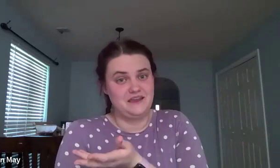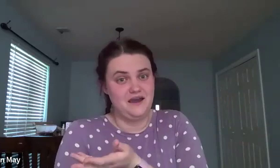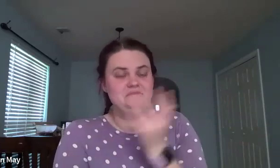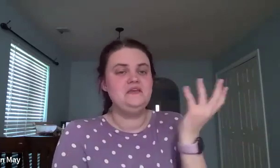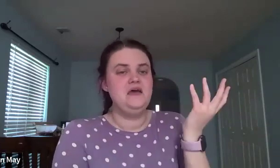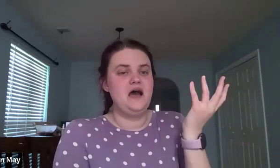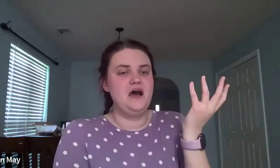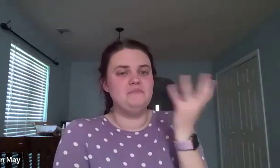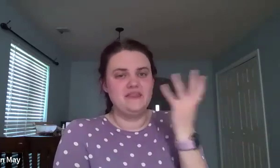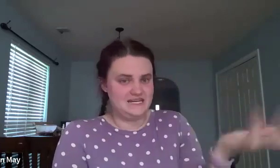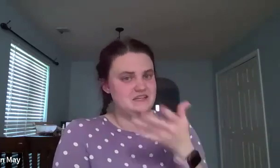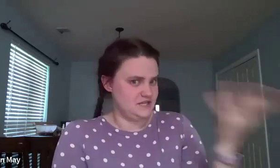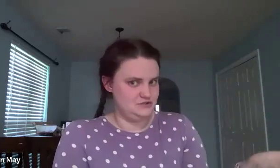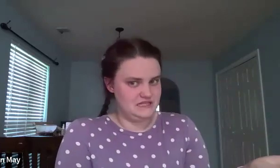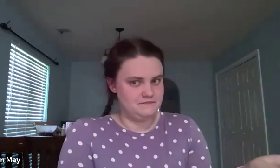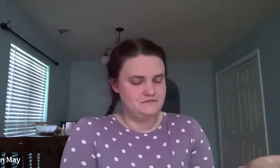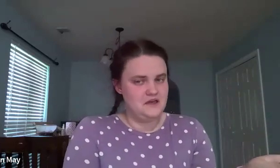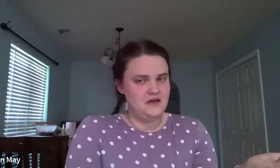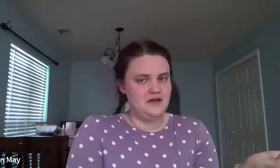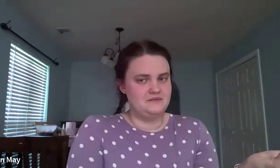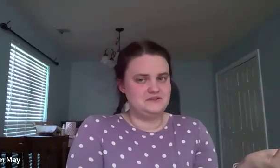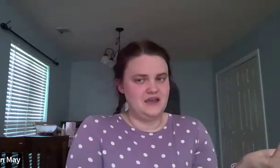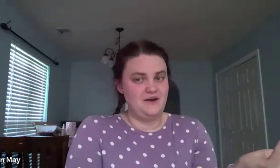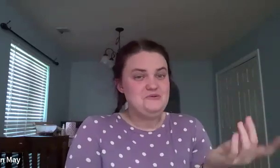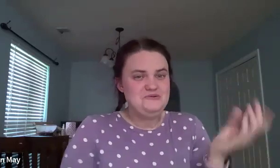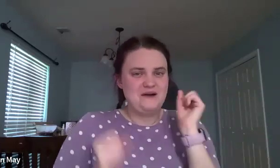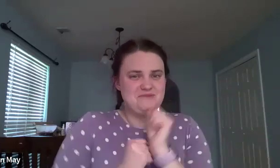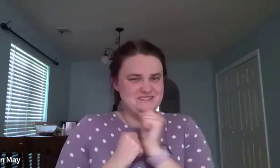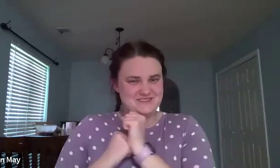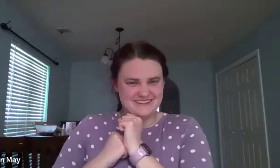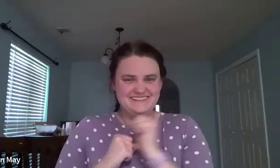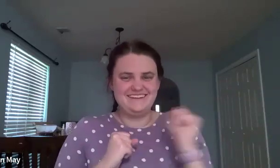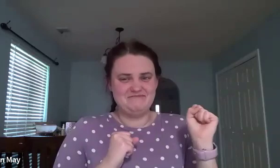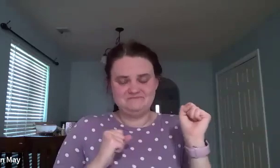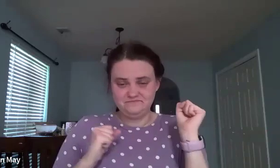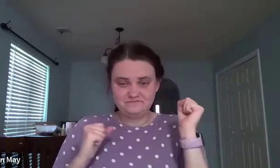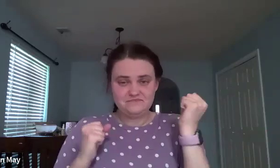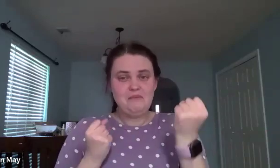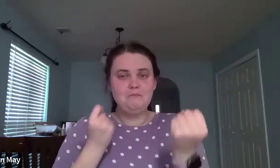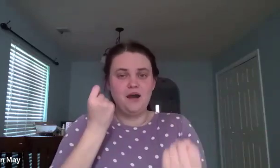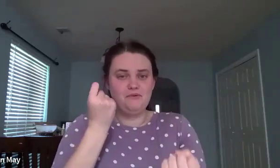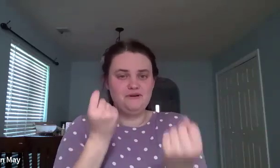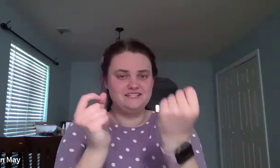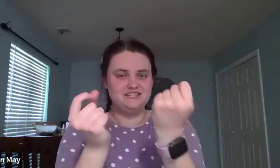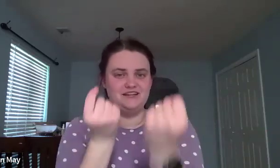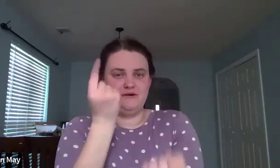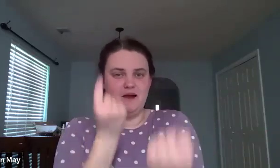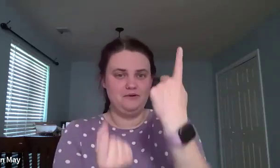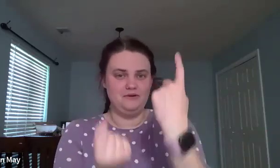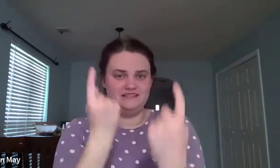got. But it is stuff I do see. So yeah. Ooh, popcorn's a good one. Okay. Popcorn is you're gonna go popcorn. It's